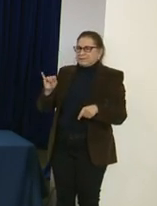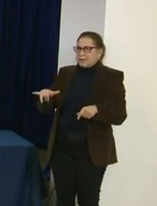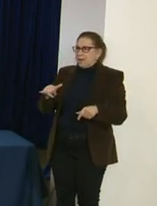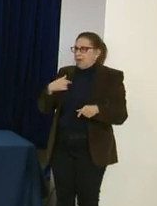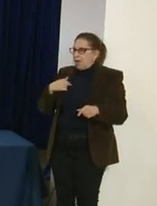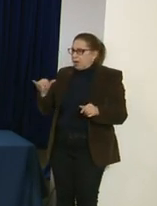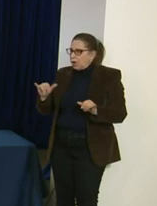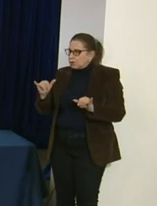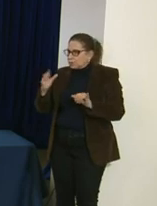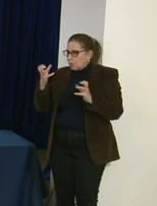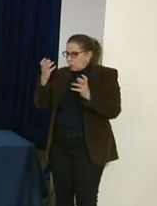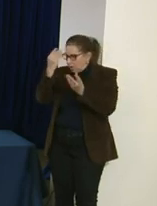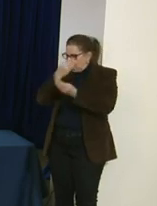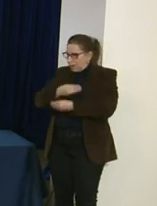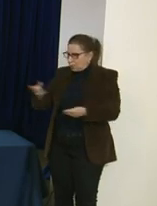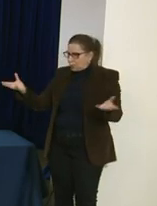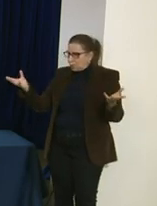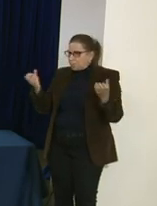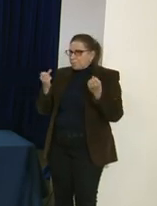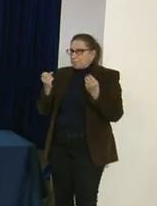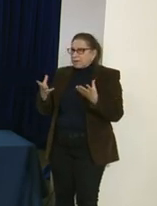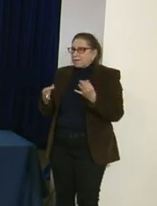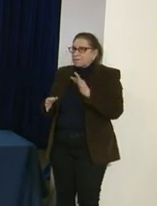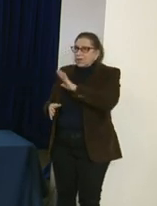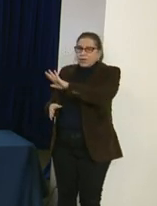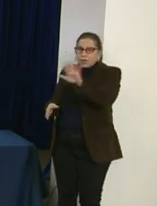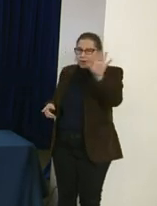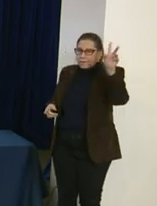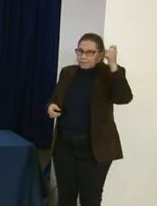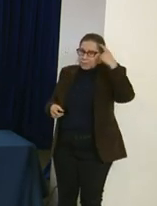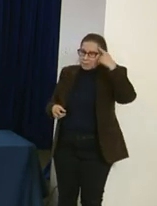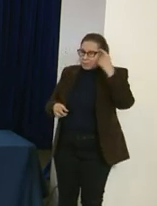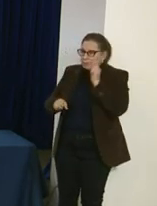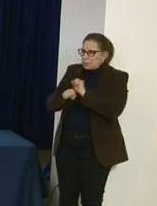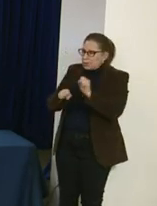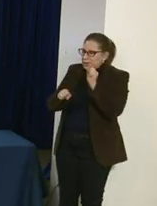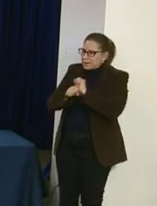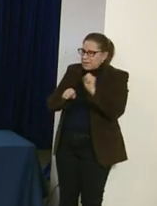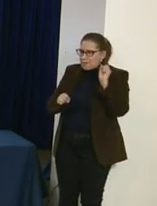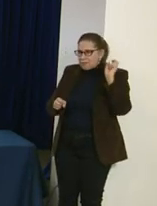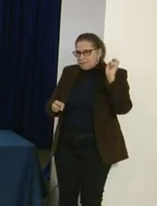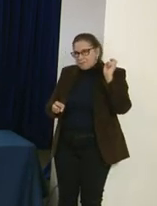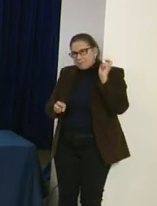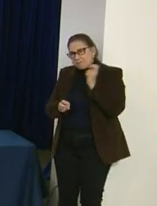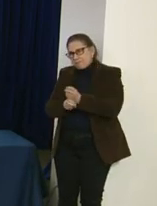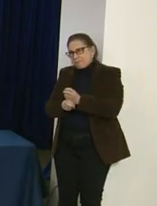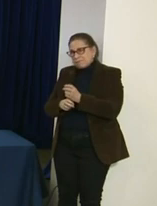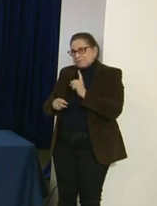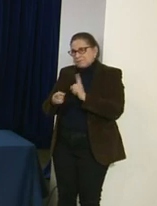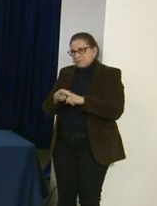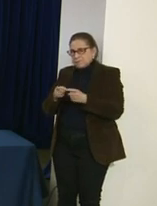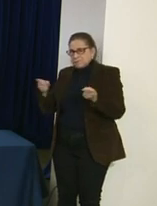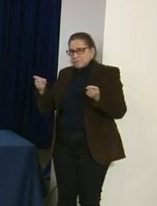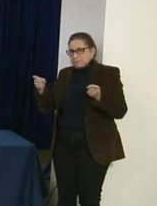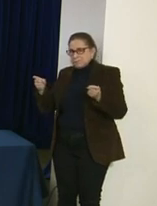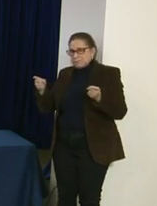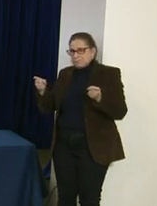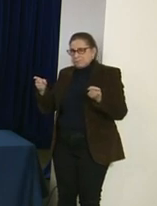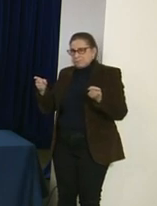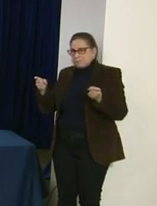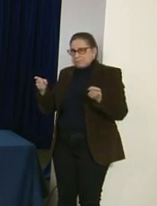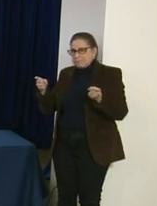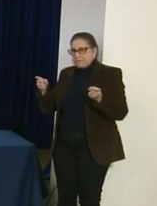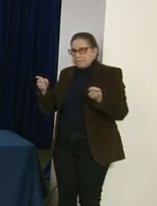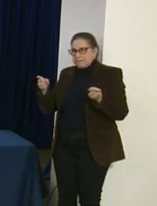working for you right now. The folks at DACL are very focused on making sure that we're